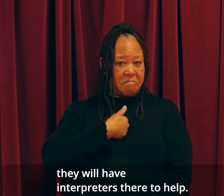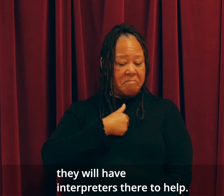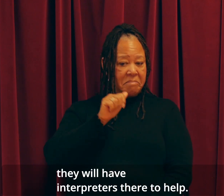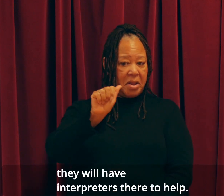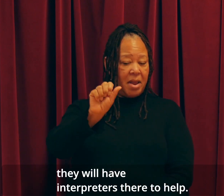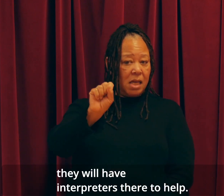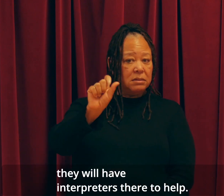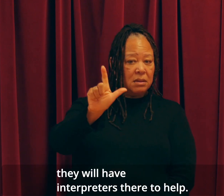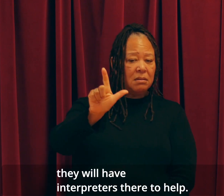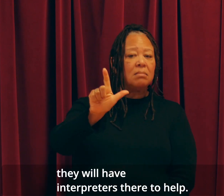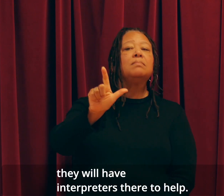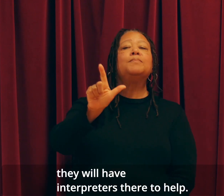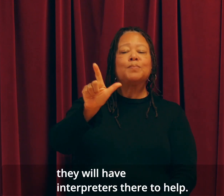they will have interpreters there to help.